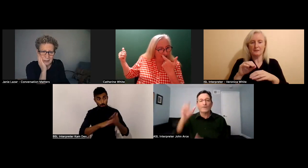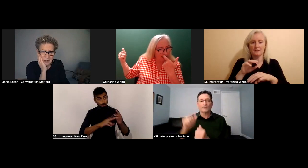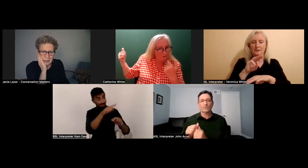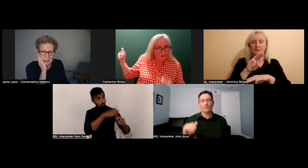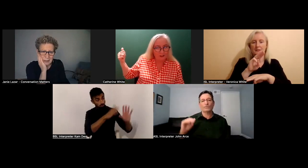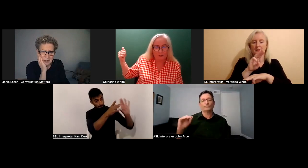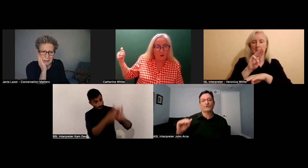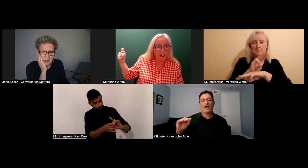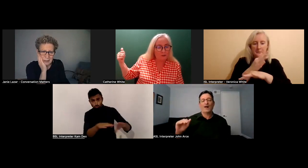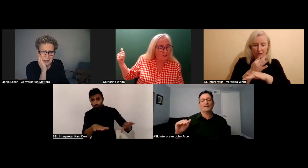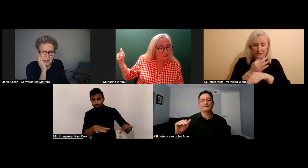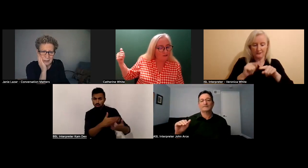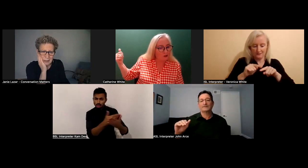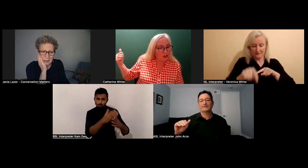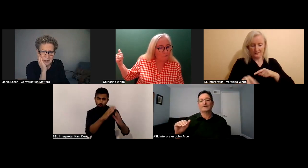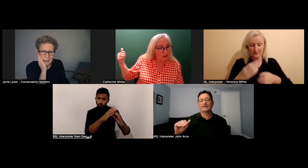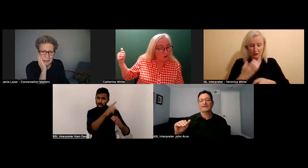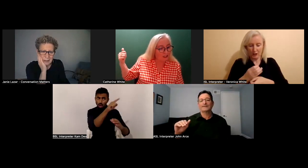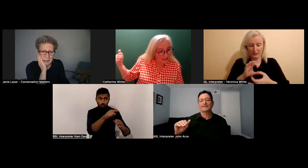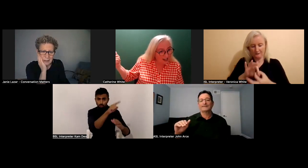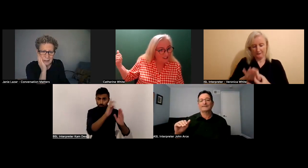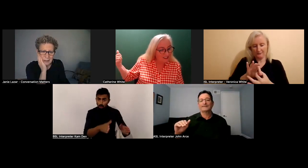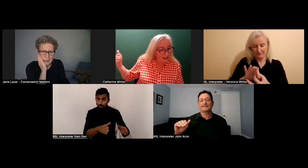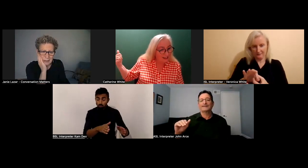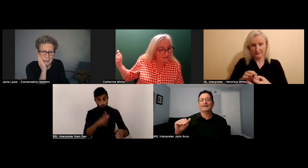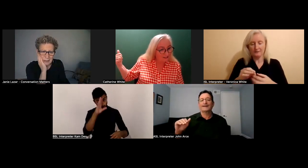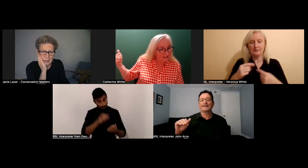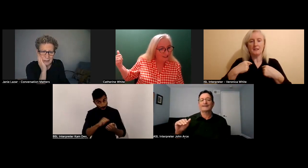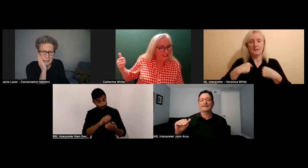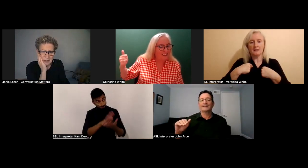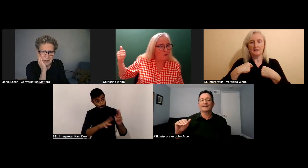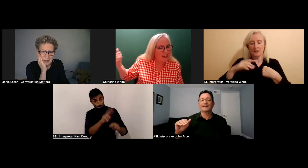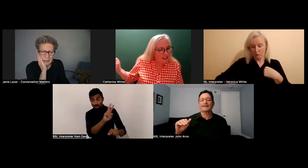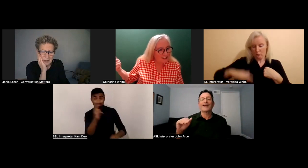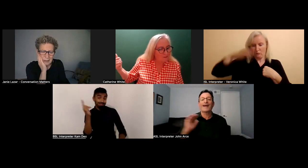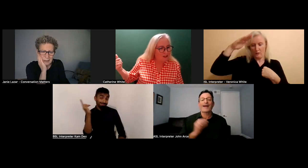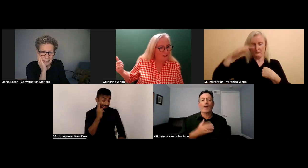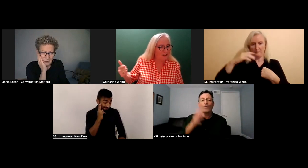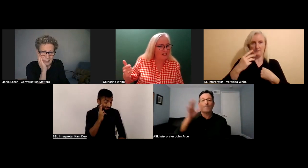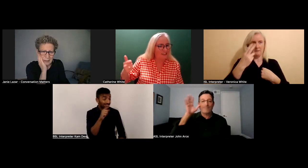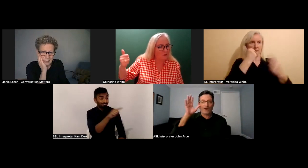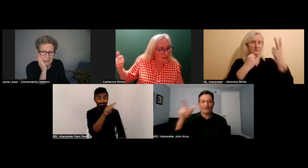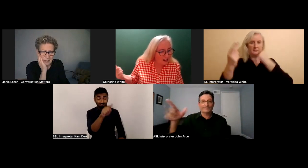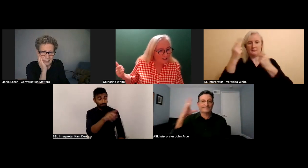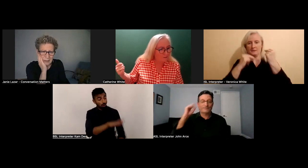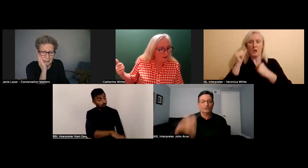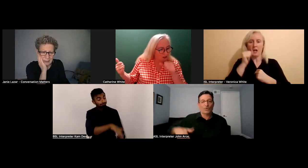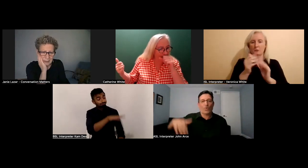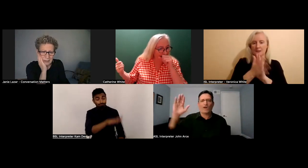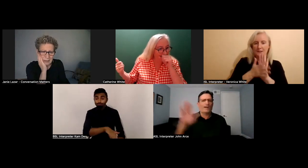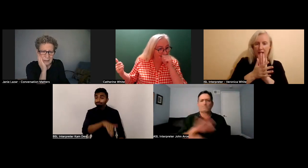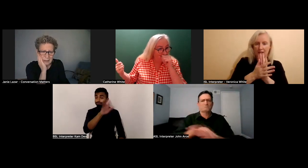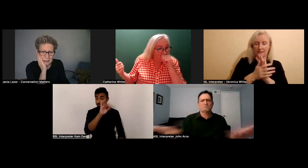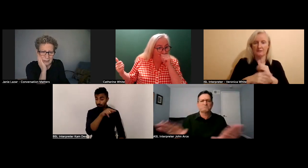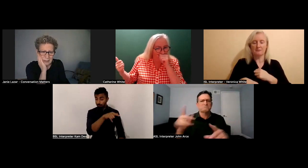with their own experiences of growing up being told not to sign, that they were not able to do this, they were not able to